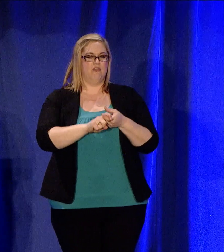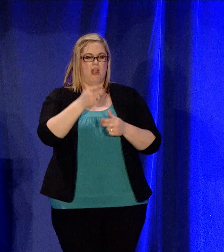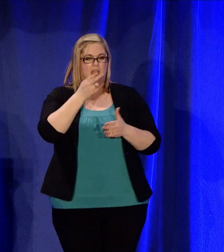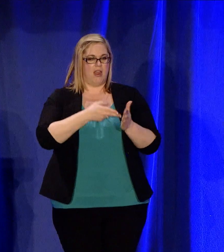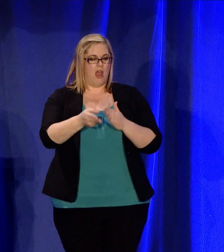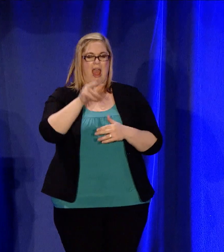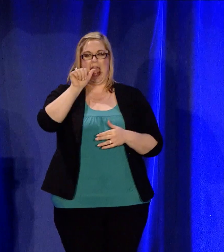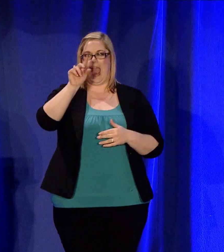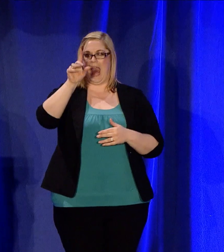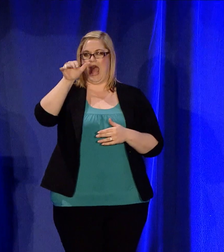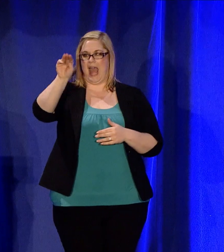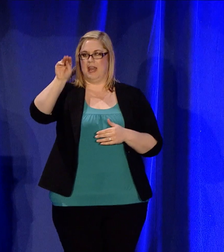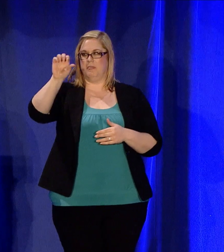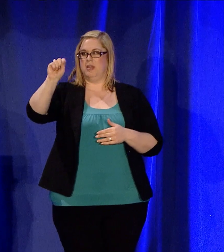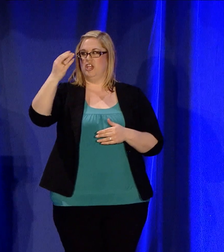Adam Schiff.